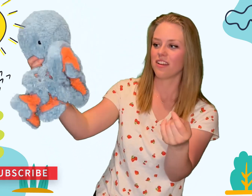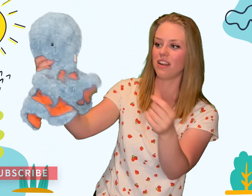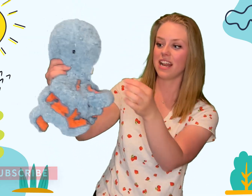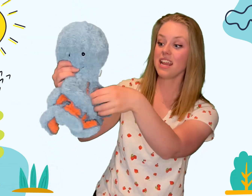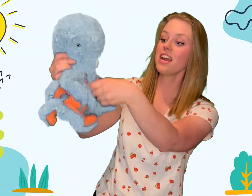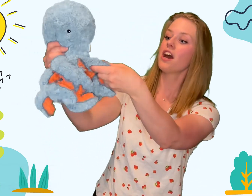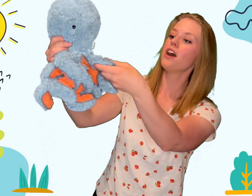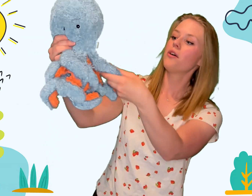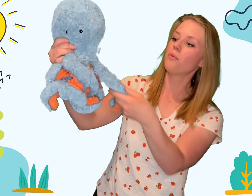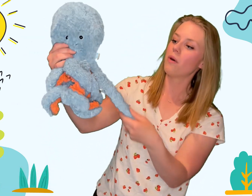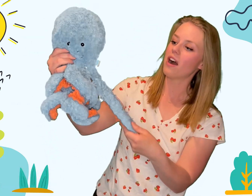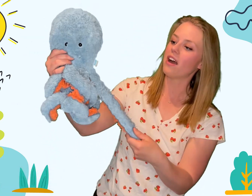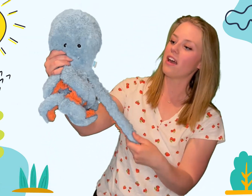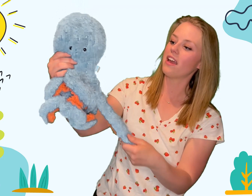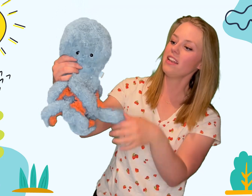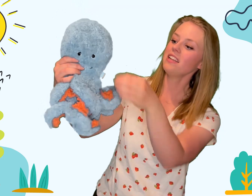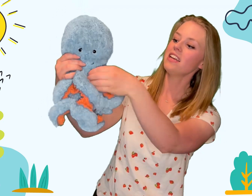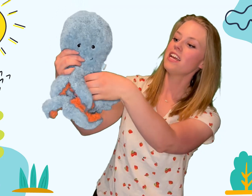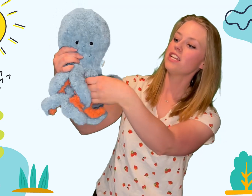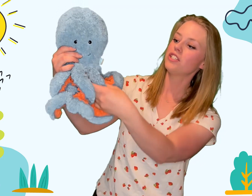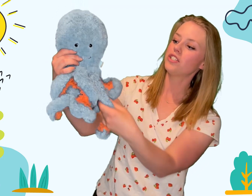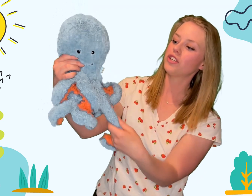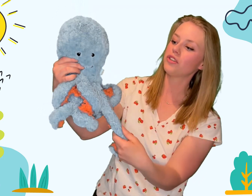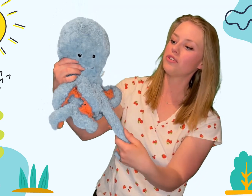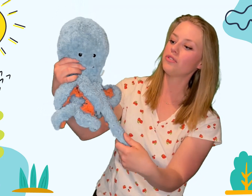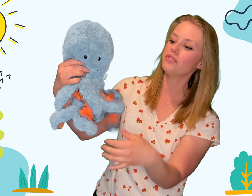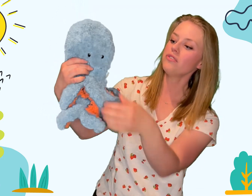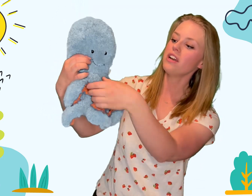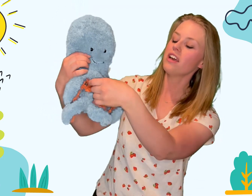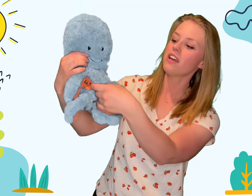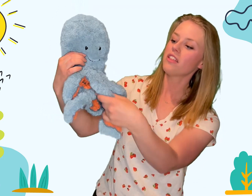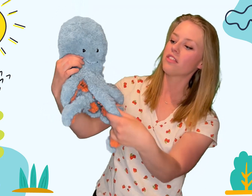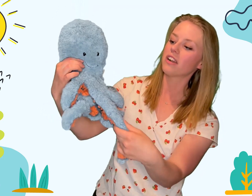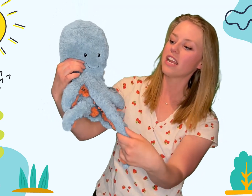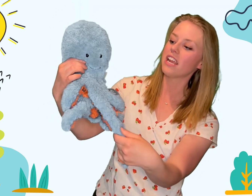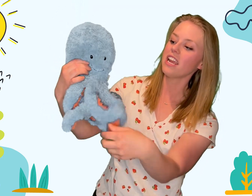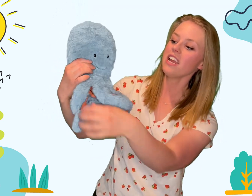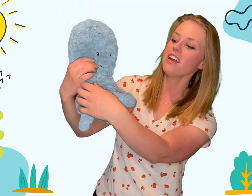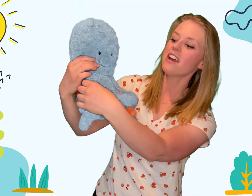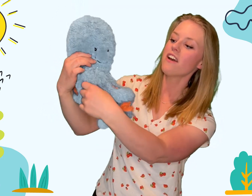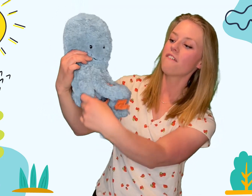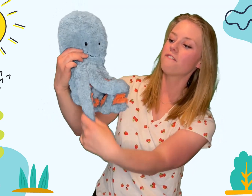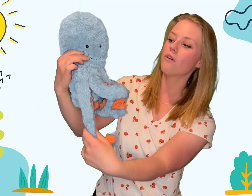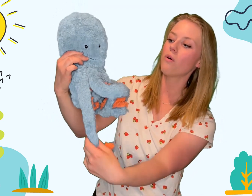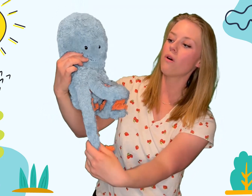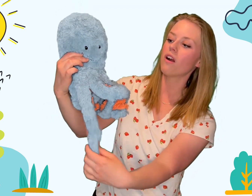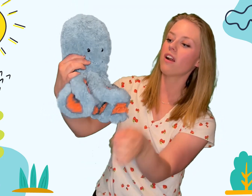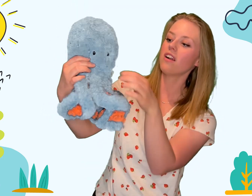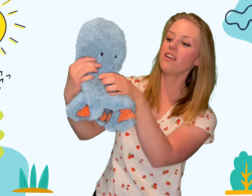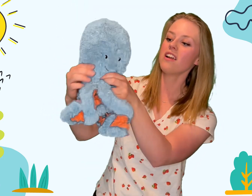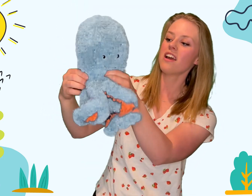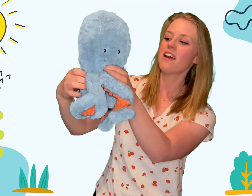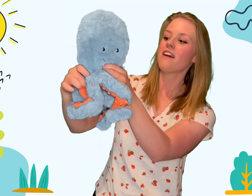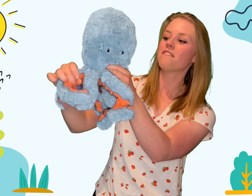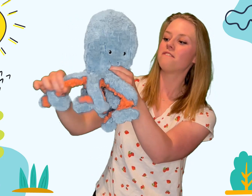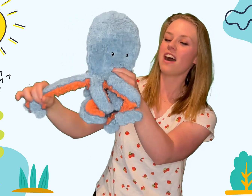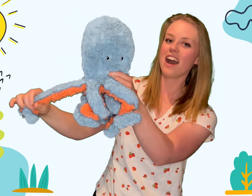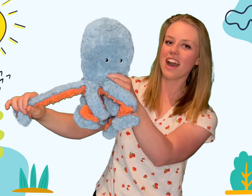Ready? 1, 2, 3, 4,